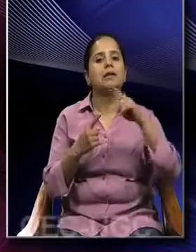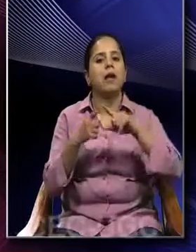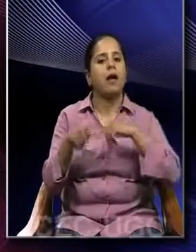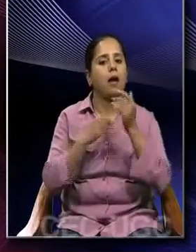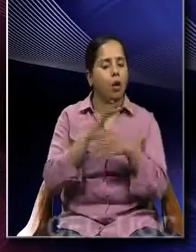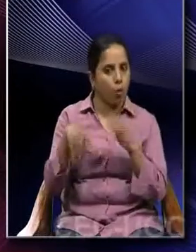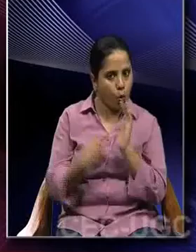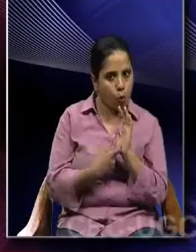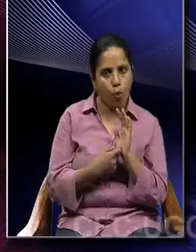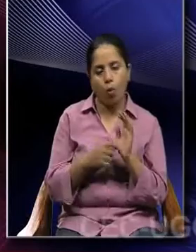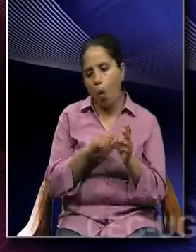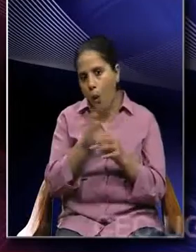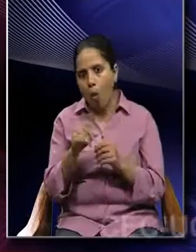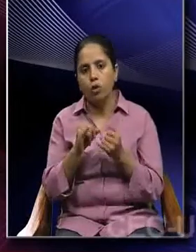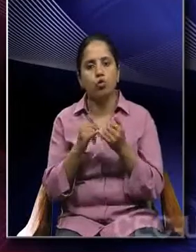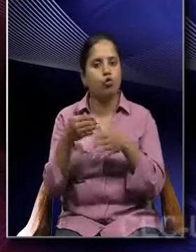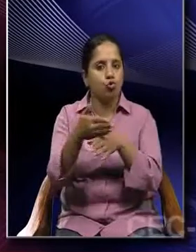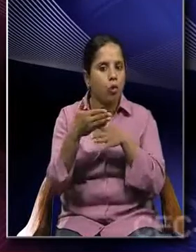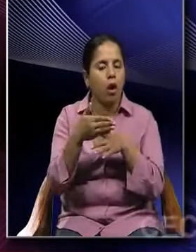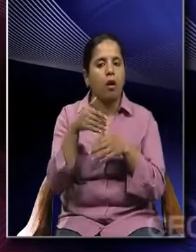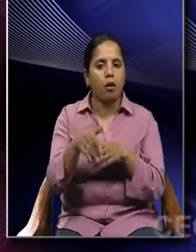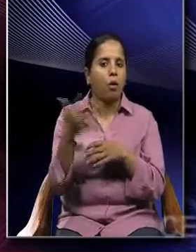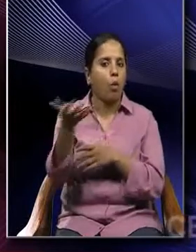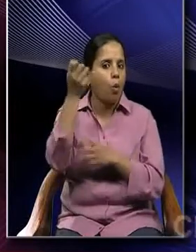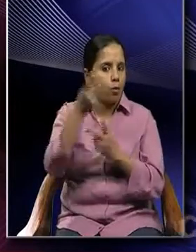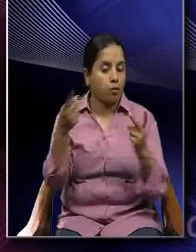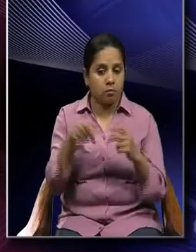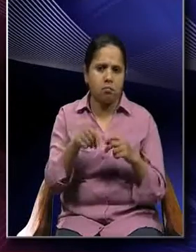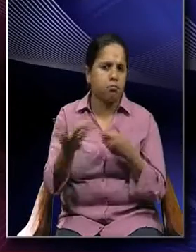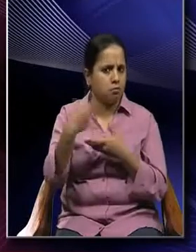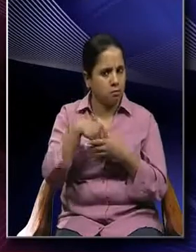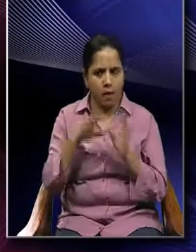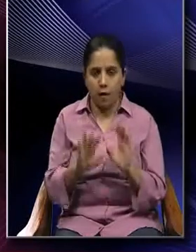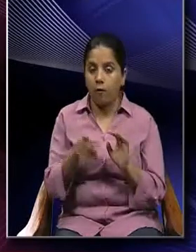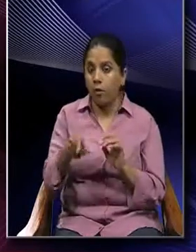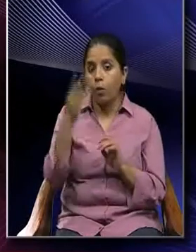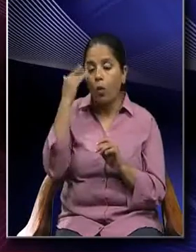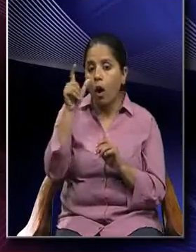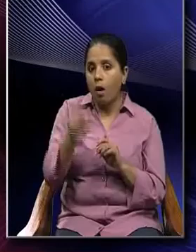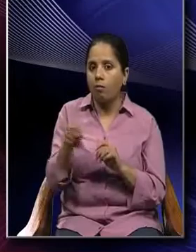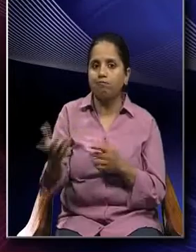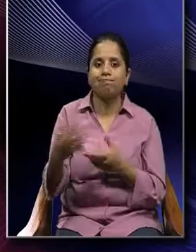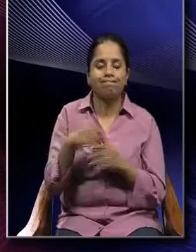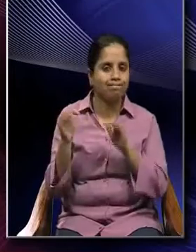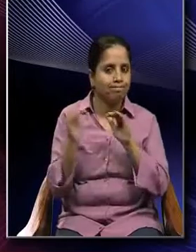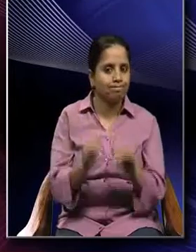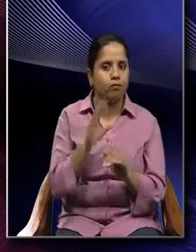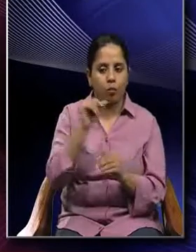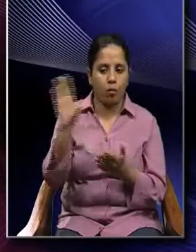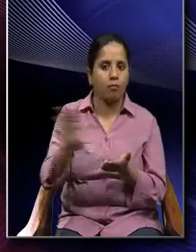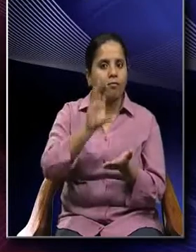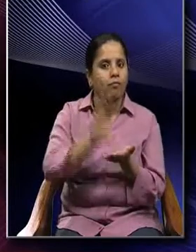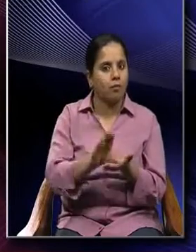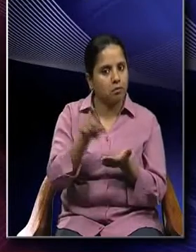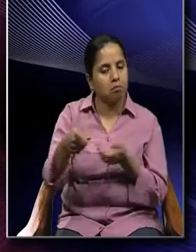all stakeholders, in which shareholders are of course included, because they are the one who are contributing their capital to